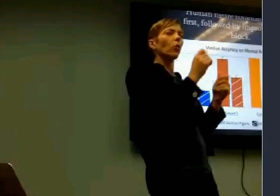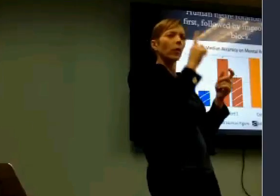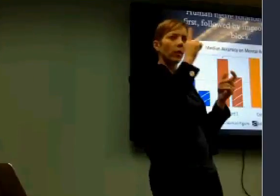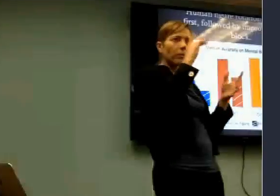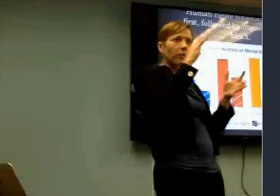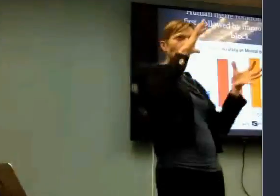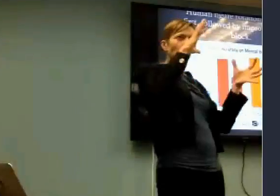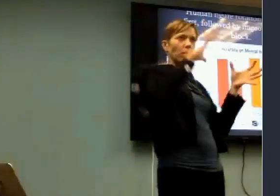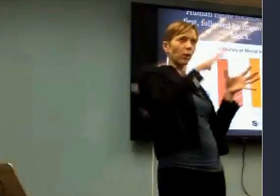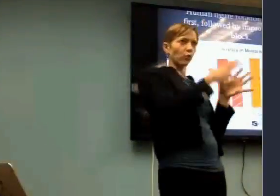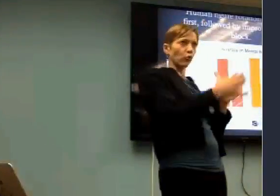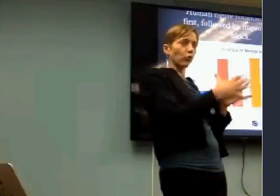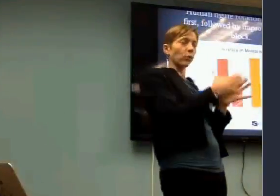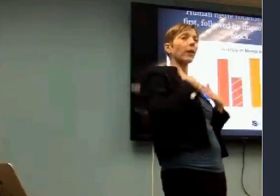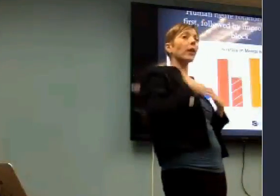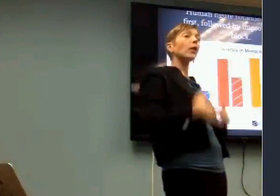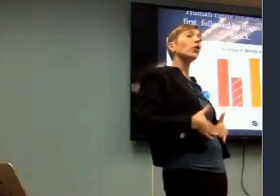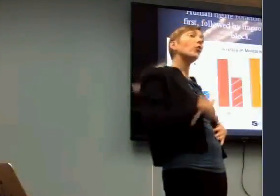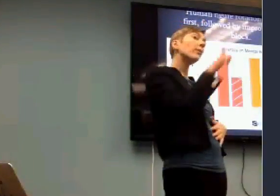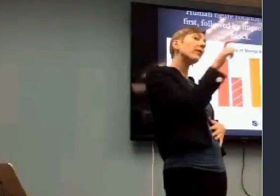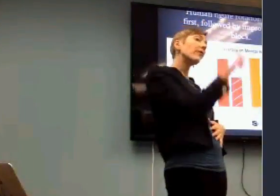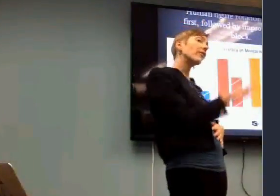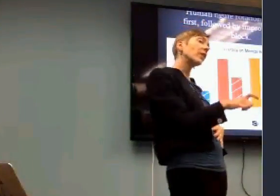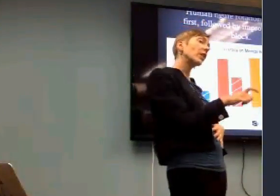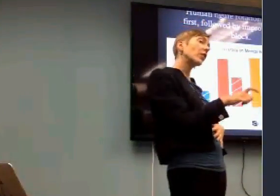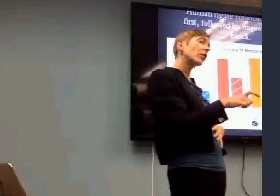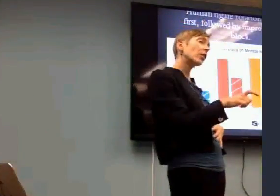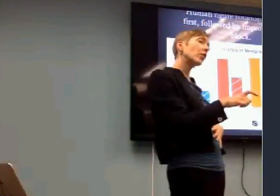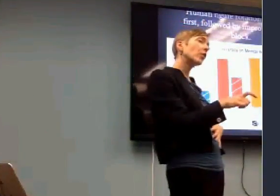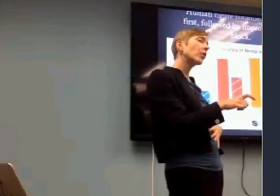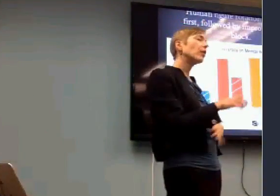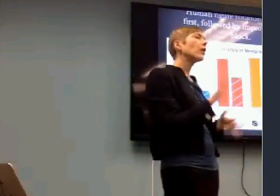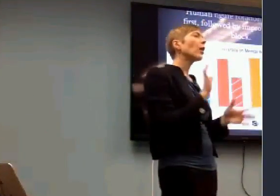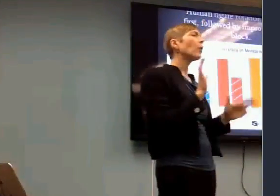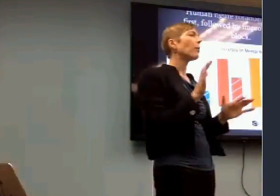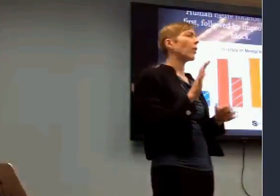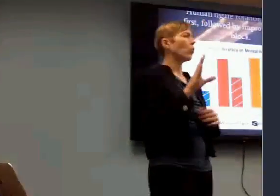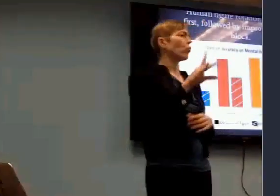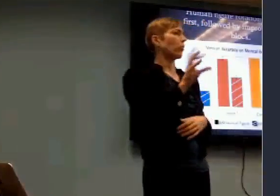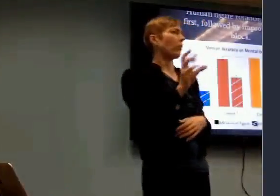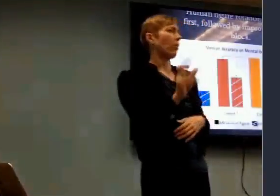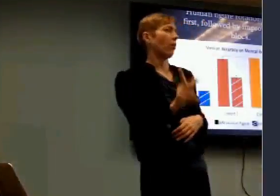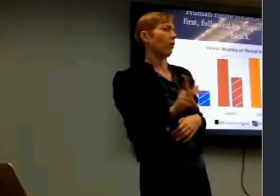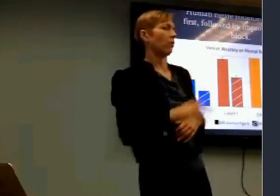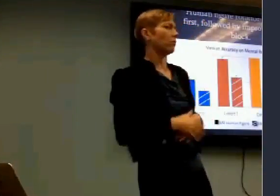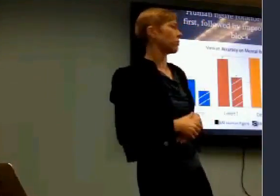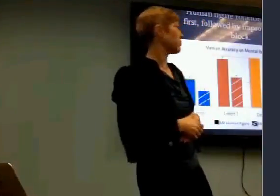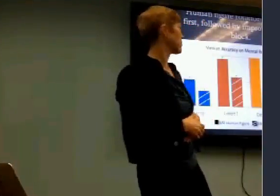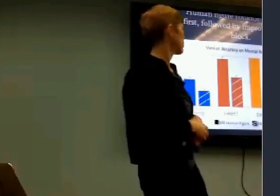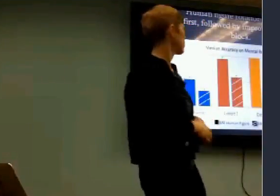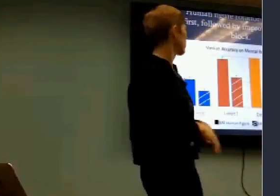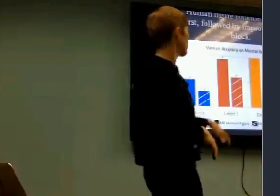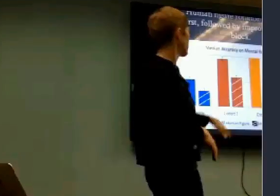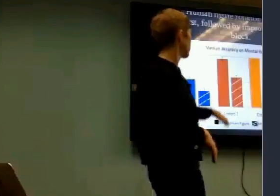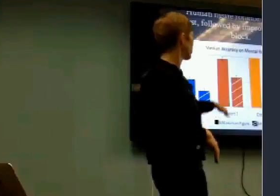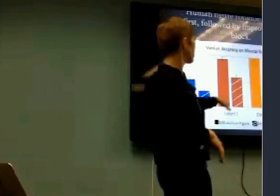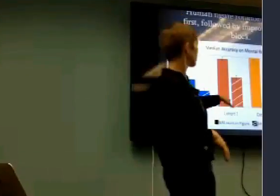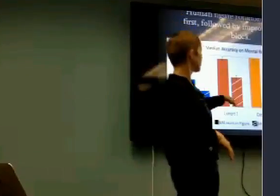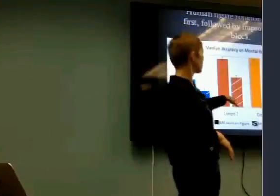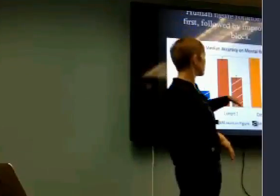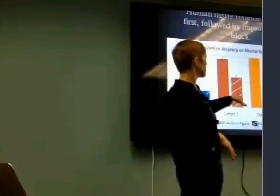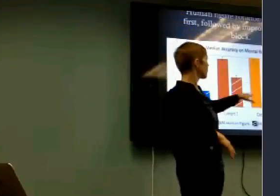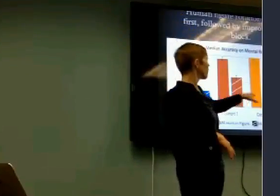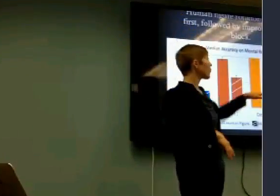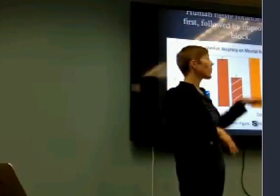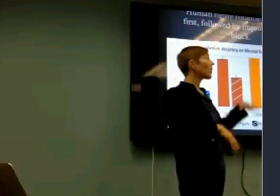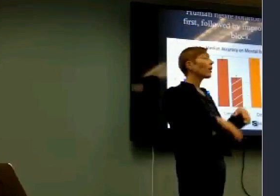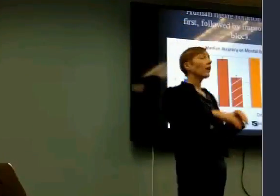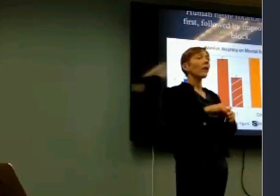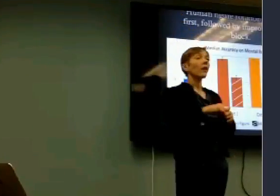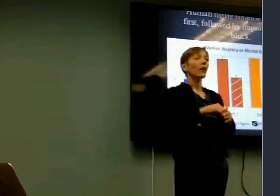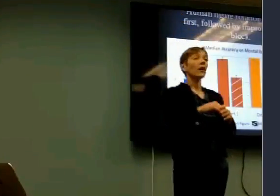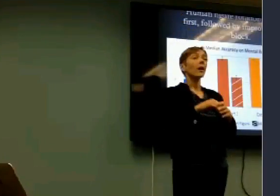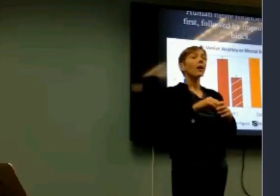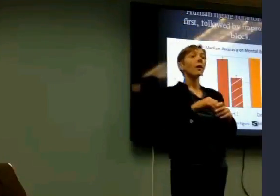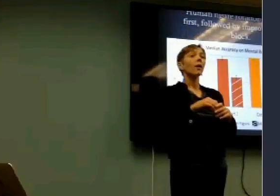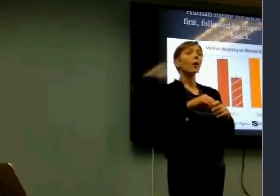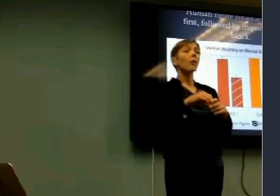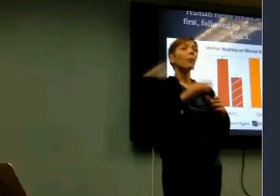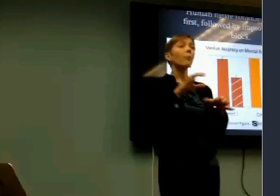Signers perform well when looking at mental rotation tasks of a human figure, as represented by the doll, compared